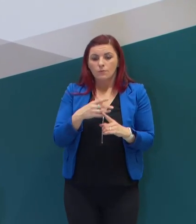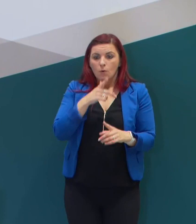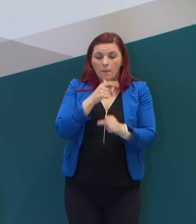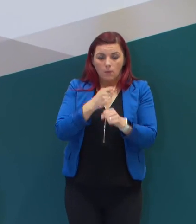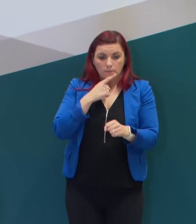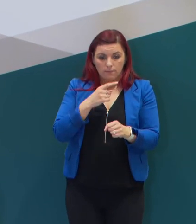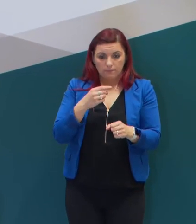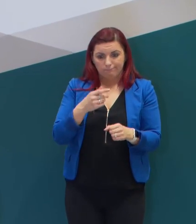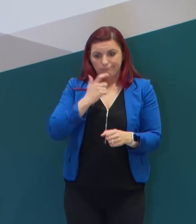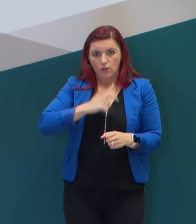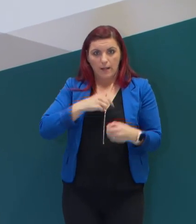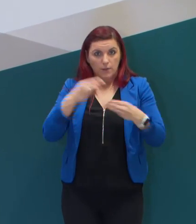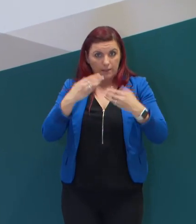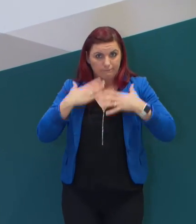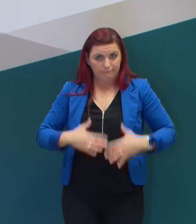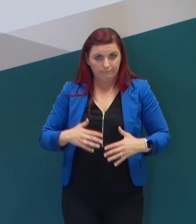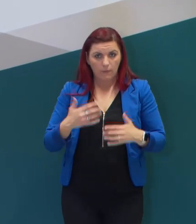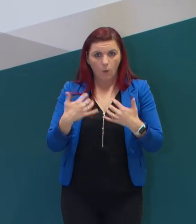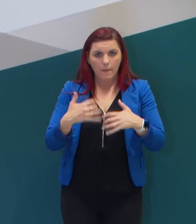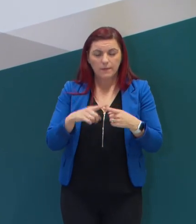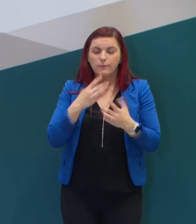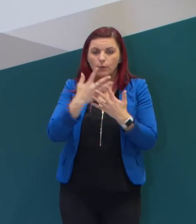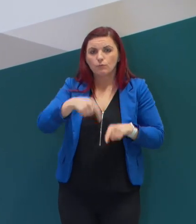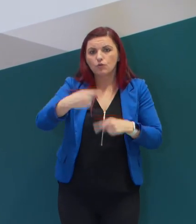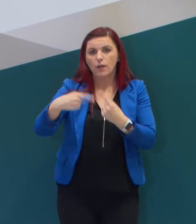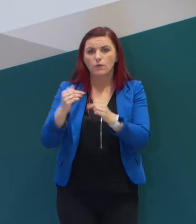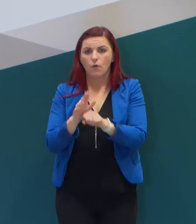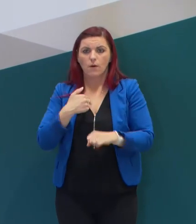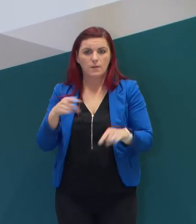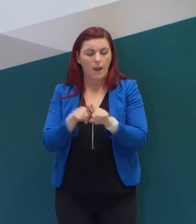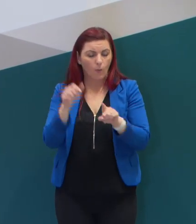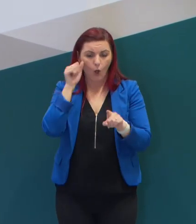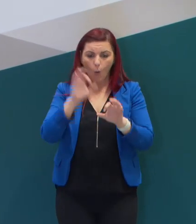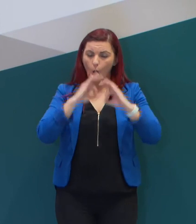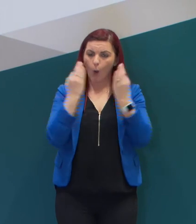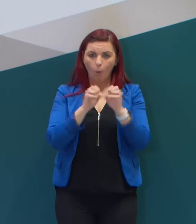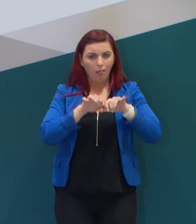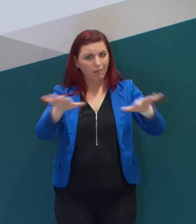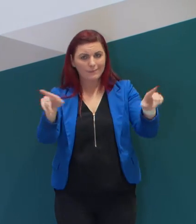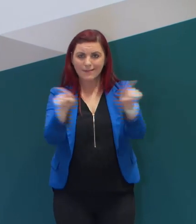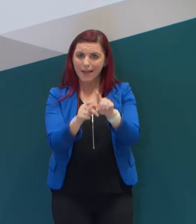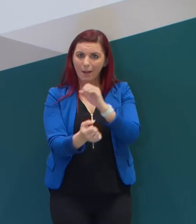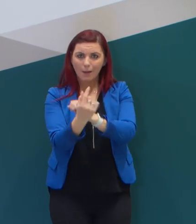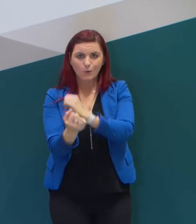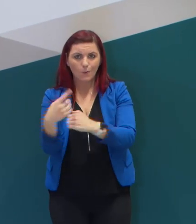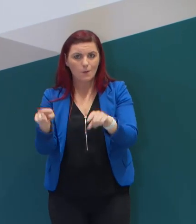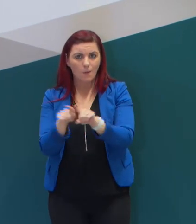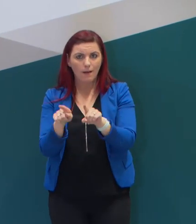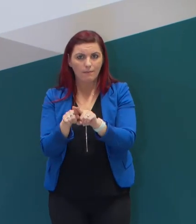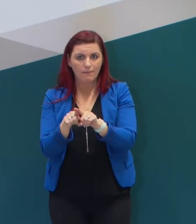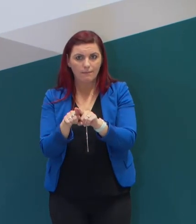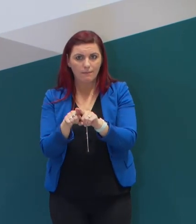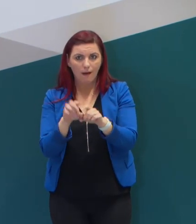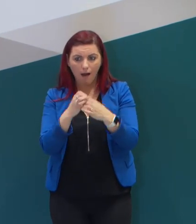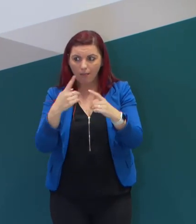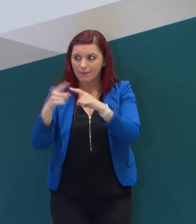equipment, huge challenges for us and huge challenges globally. We know in New York and other places they're running low on stock,